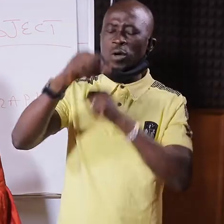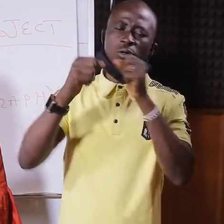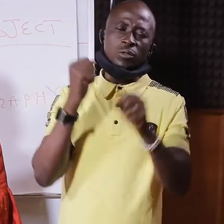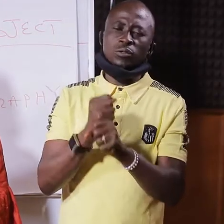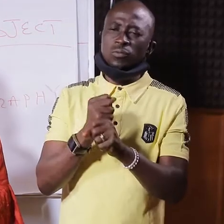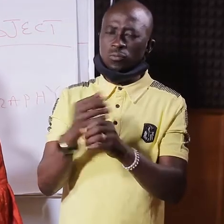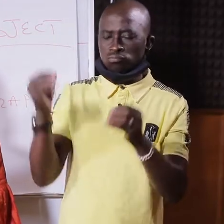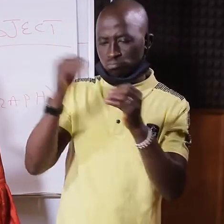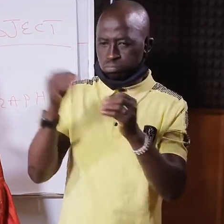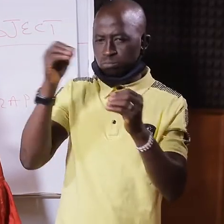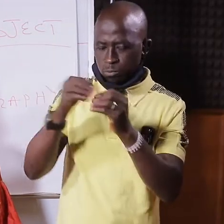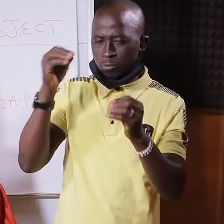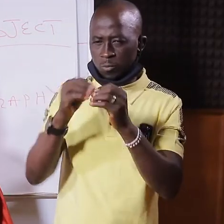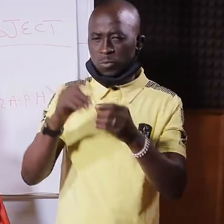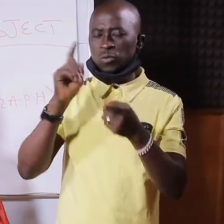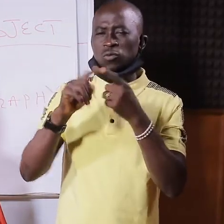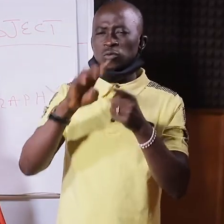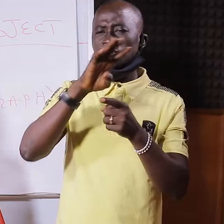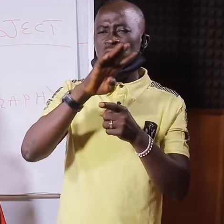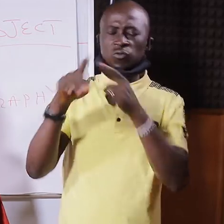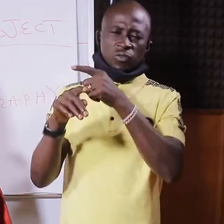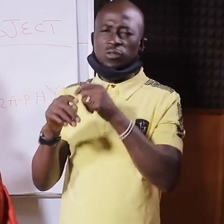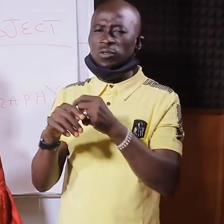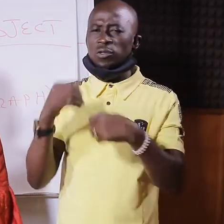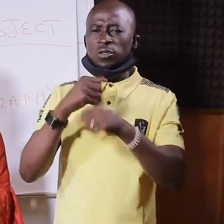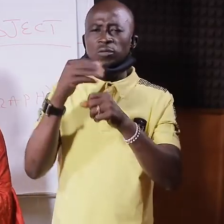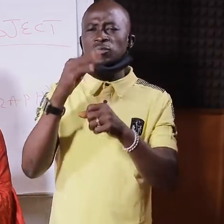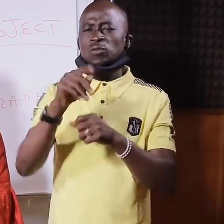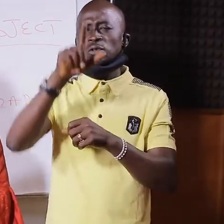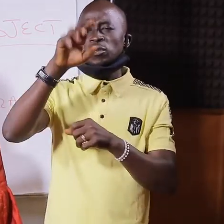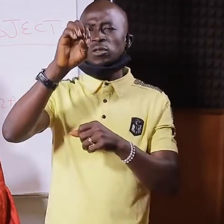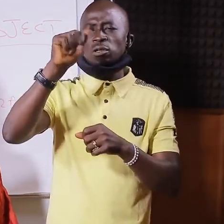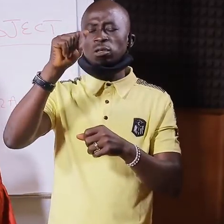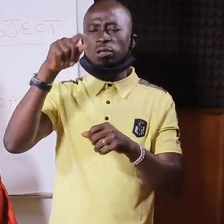we add it up to the 4th year, giving us a leap year with